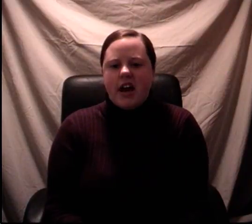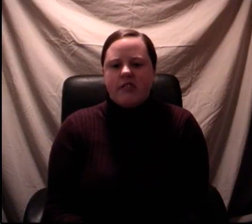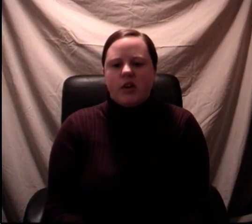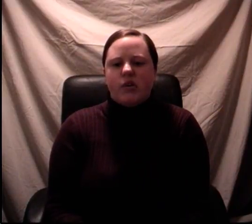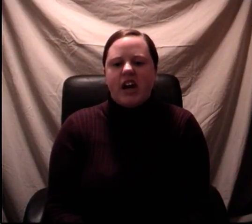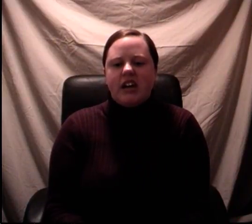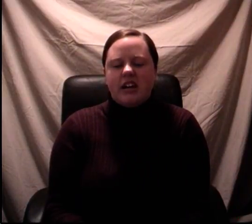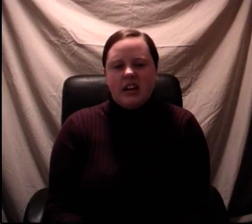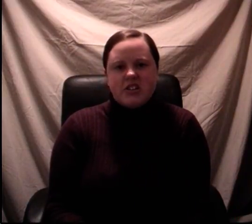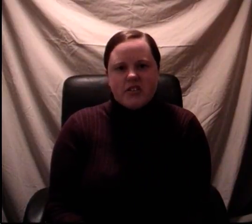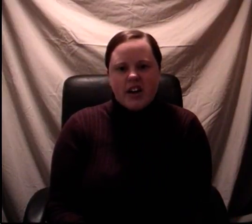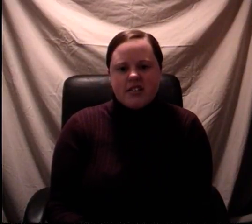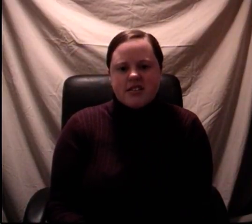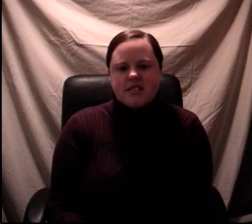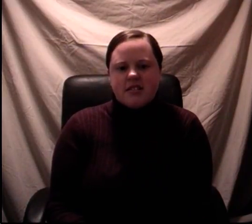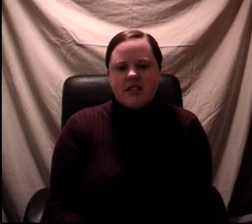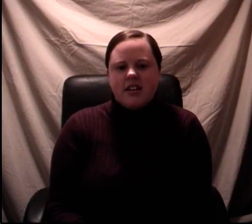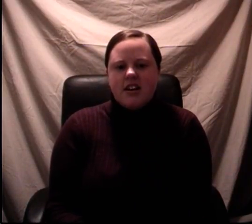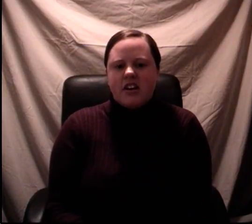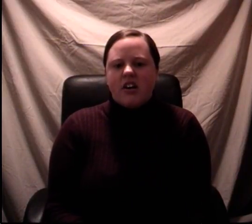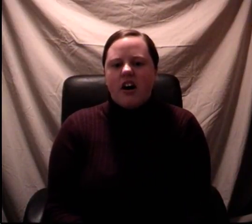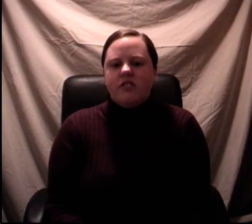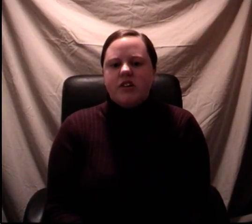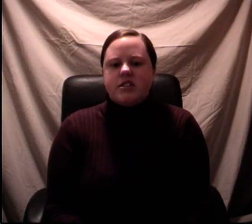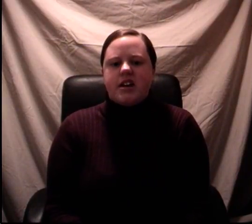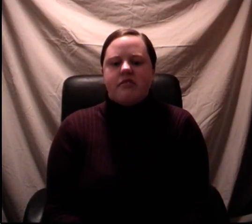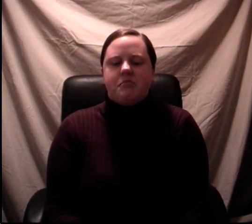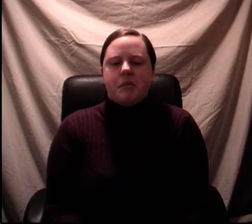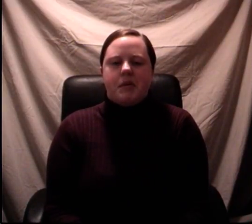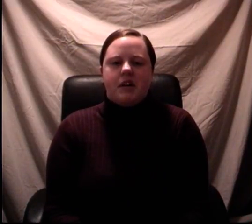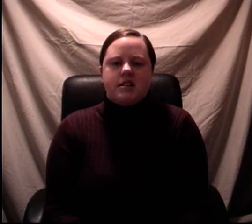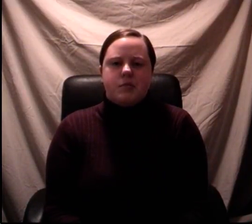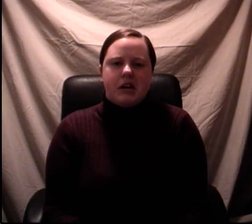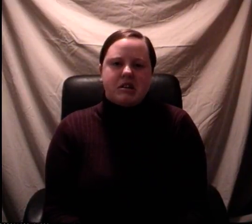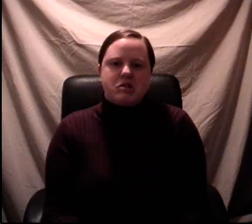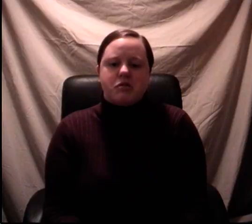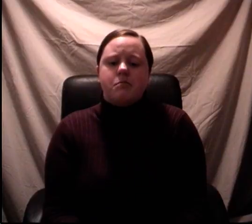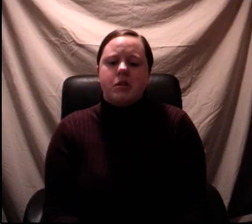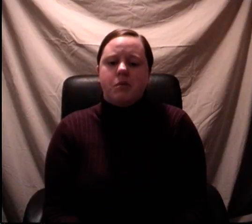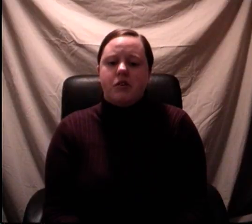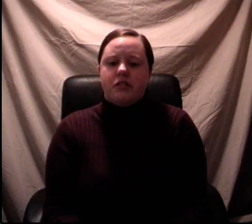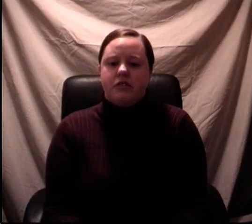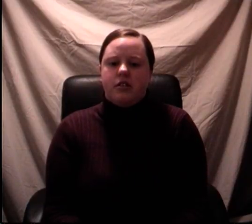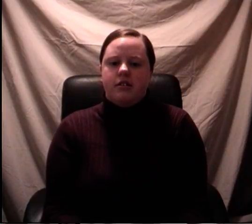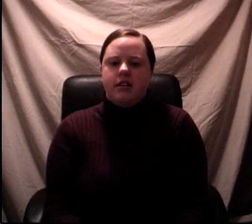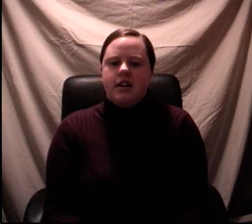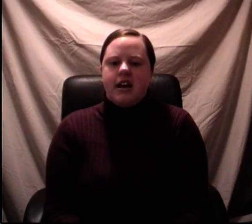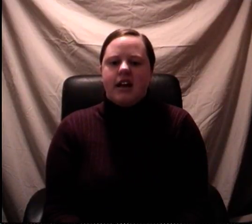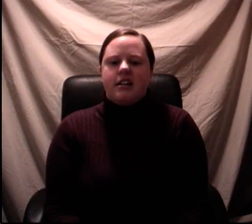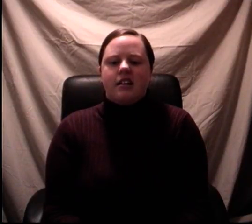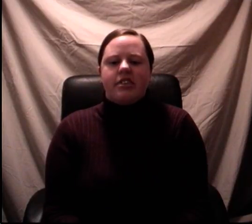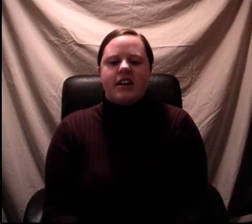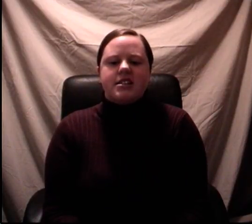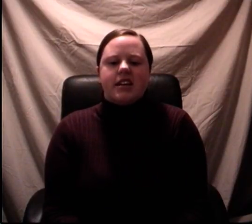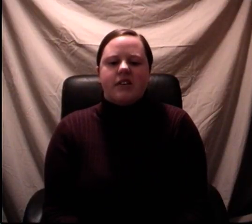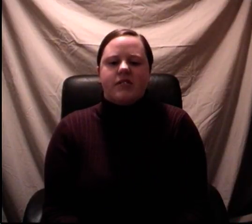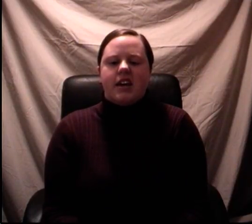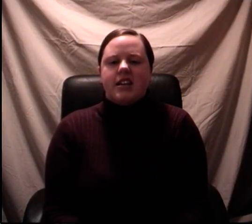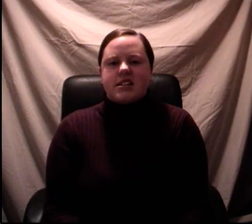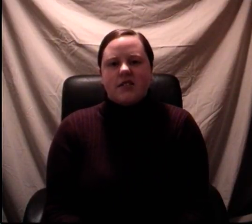having created each of us. God views deaf people as being extremely beautiful, and that's a gift that He's given